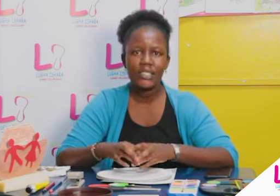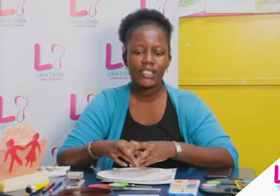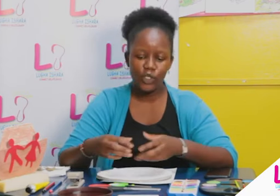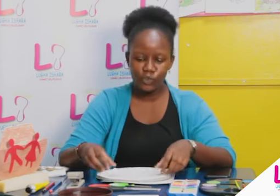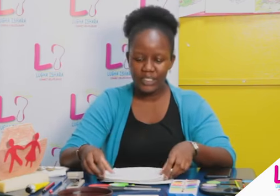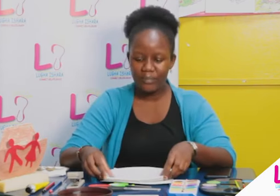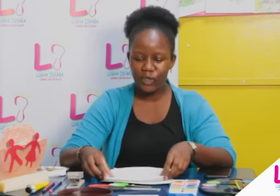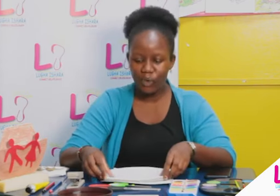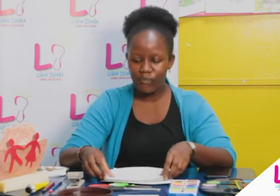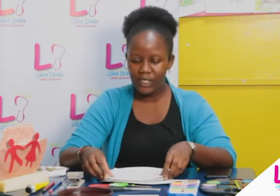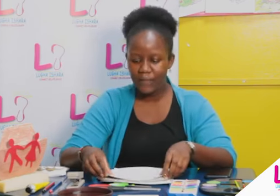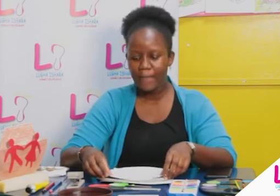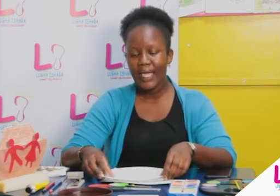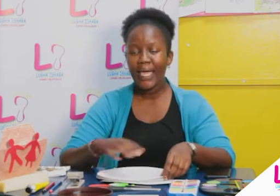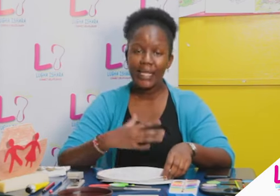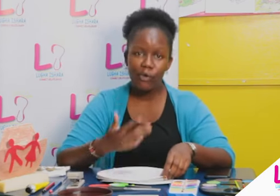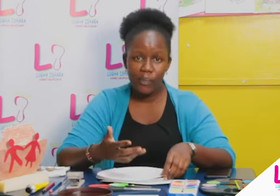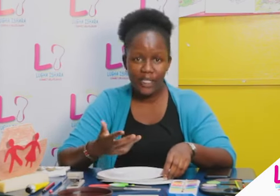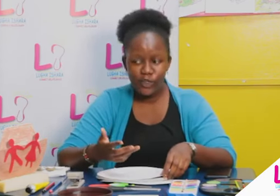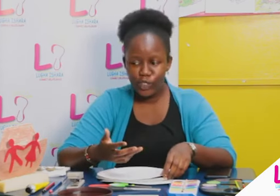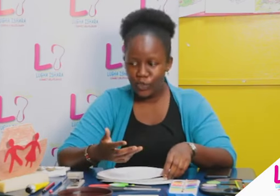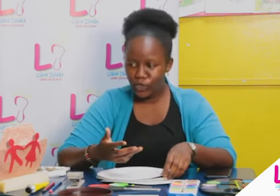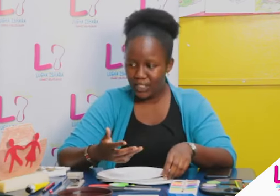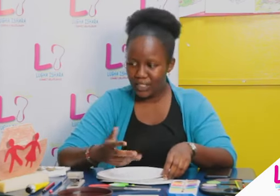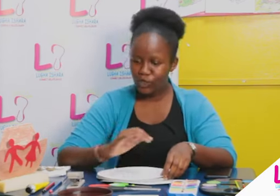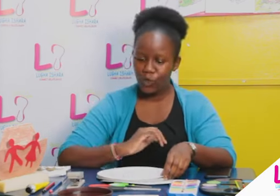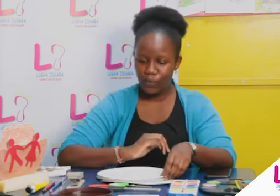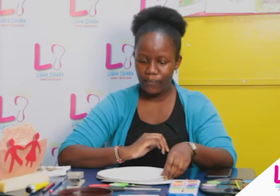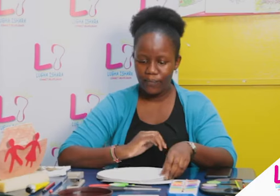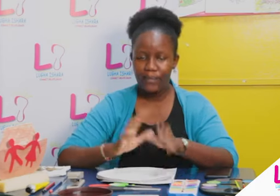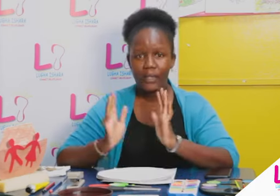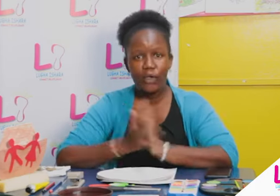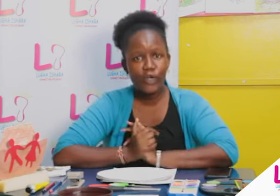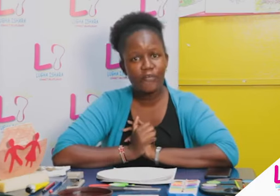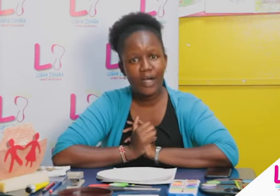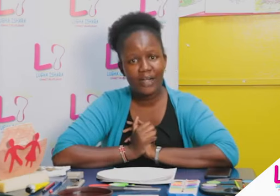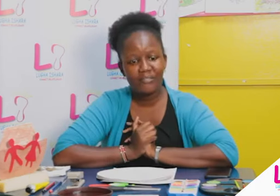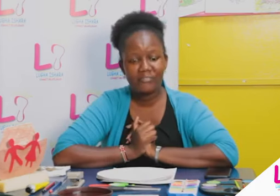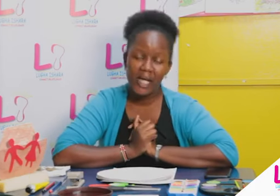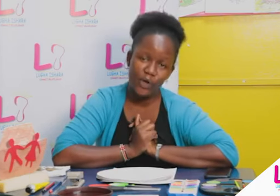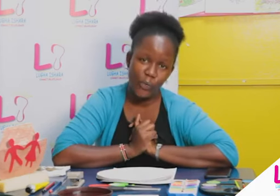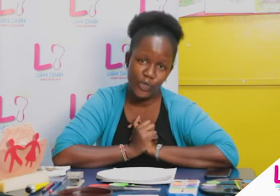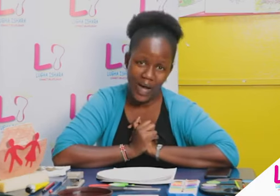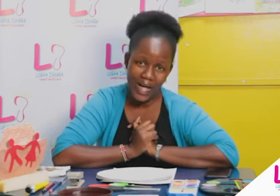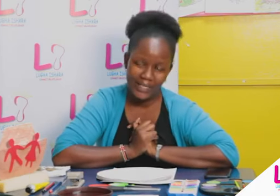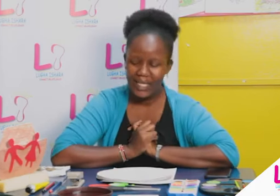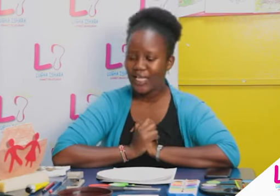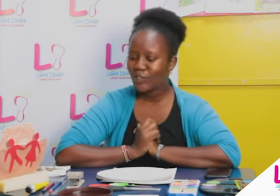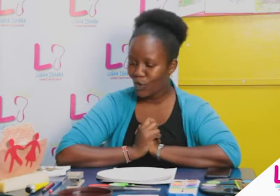it's going to be something hopeful, and I'm hoping that you're going to enjoy it. So, are you ready for a craft? I hope you are. So